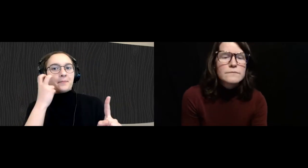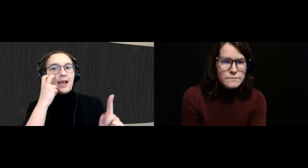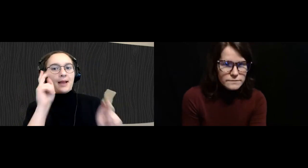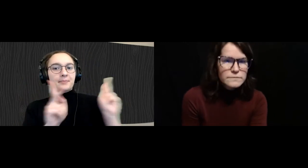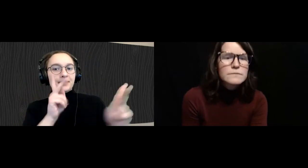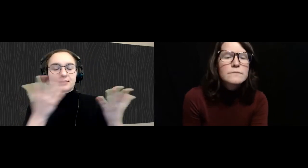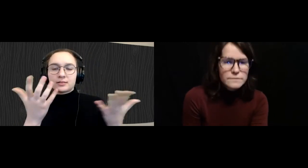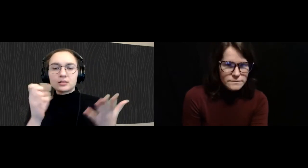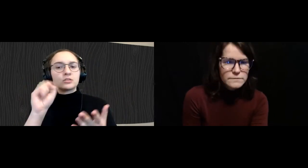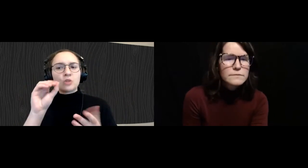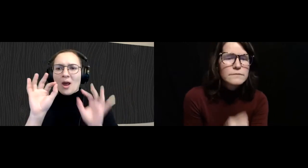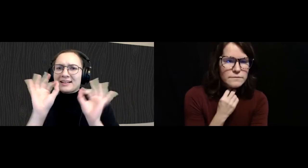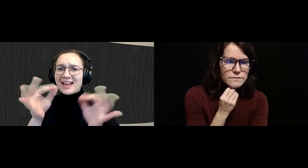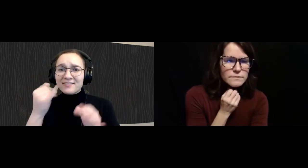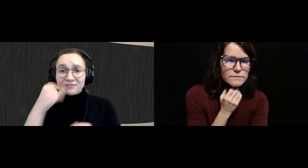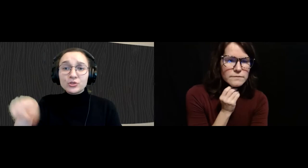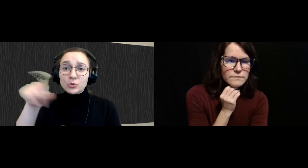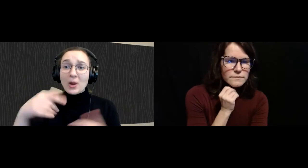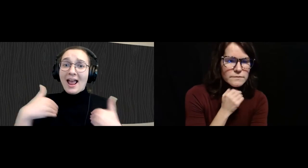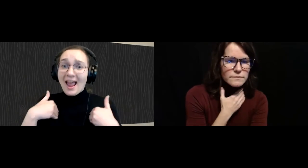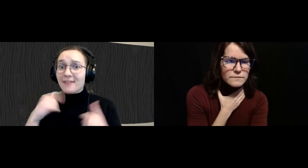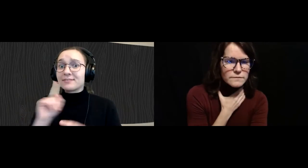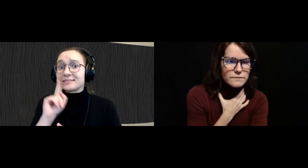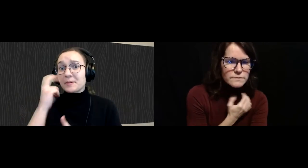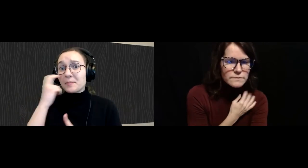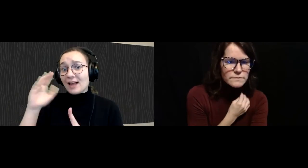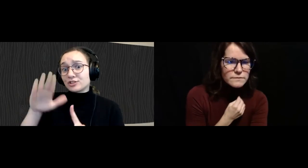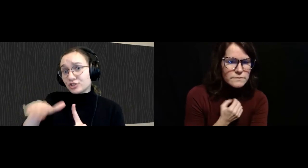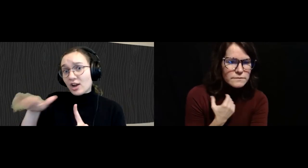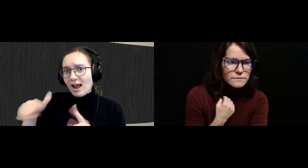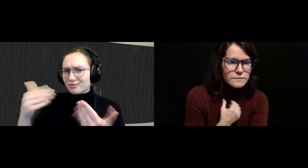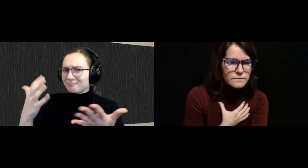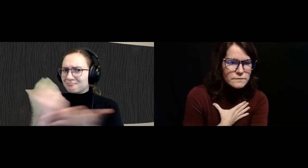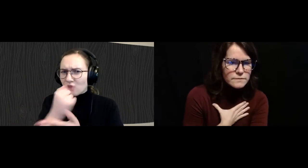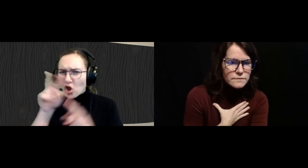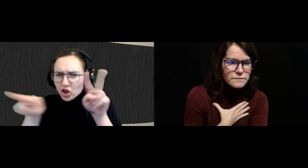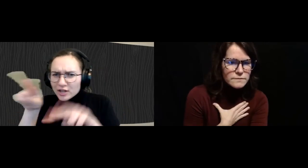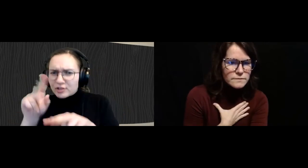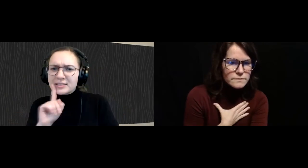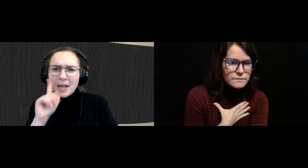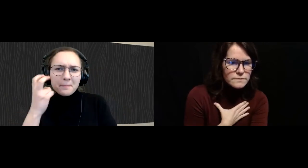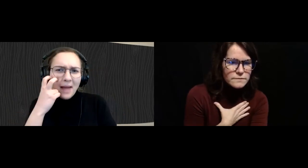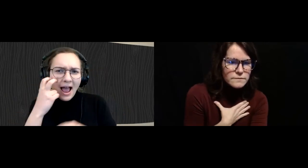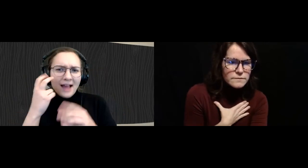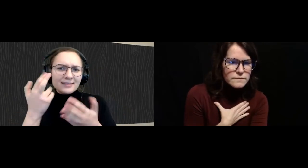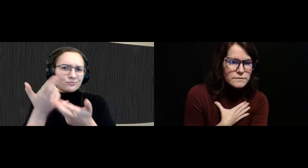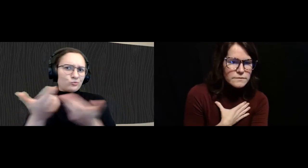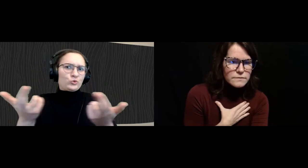meet other deafblind people. So definitely, if you have a deafblind child, take that opportunity. Look